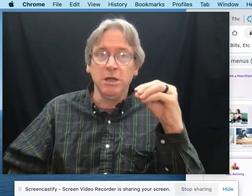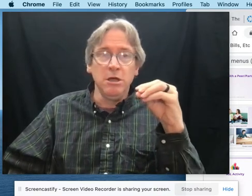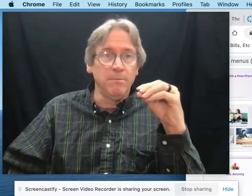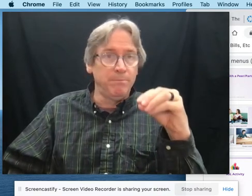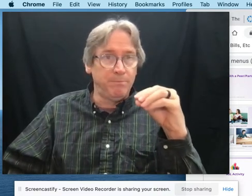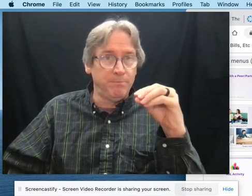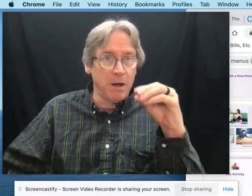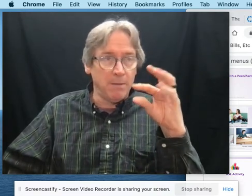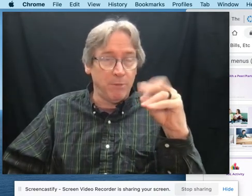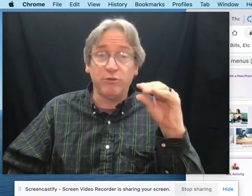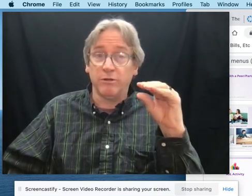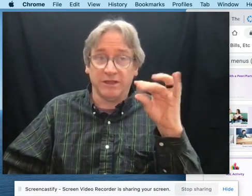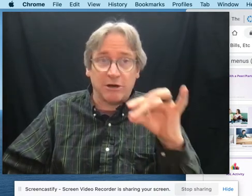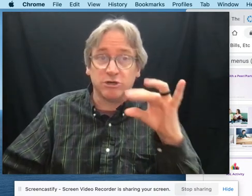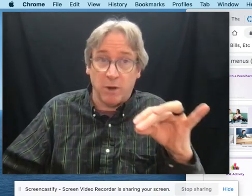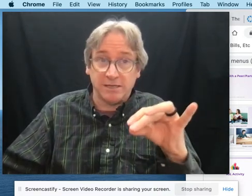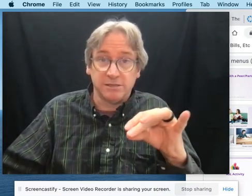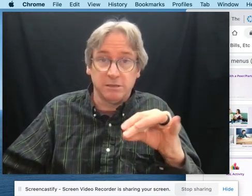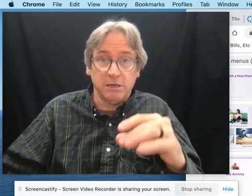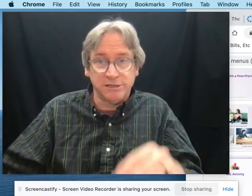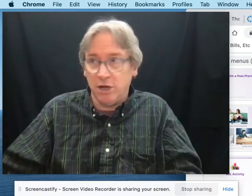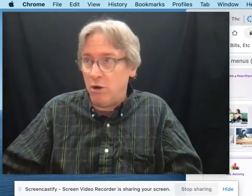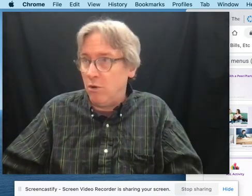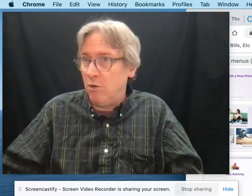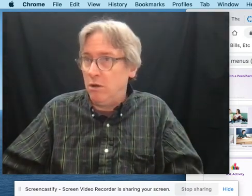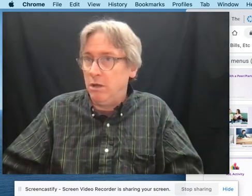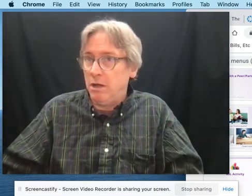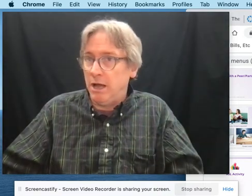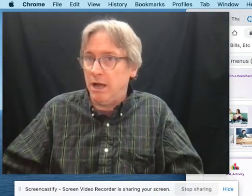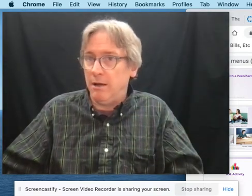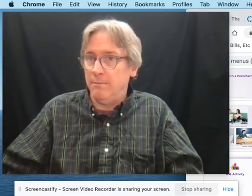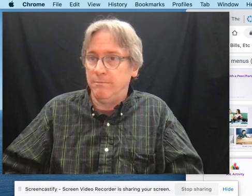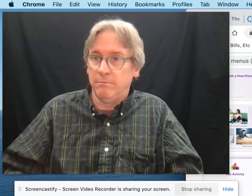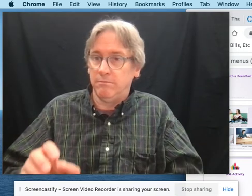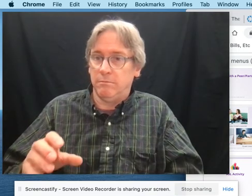producing both the letter twice. So